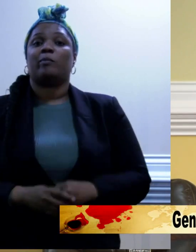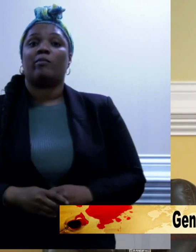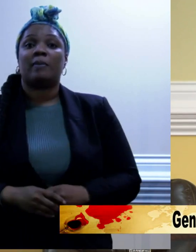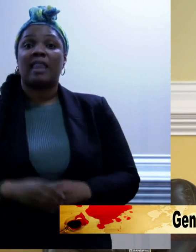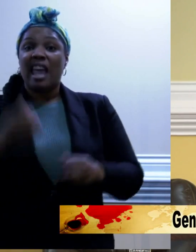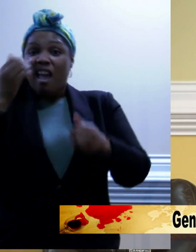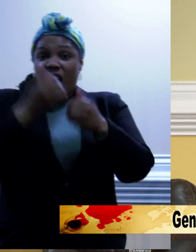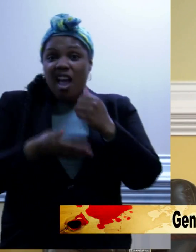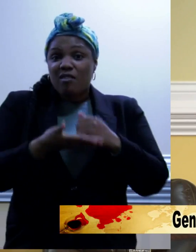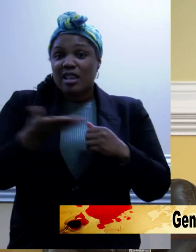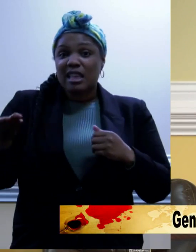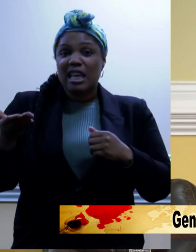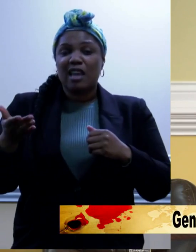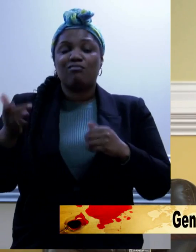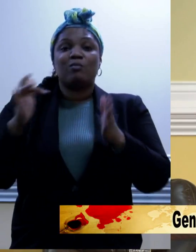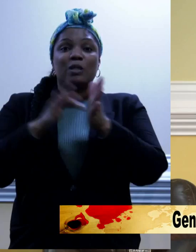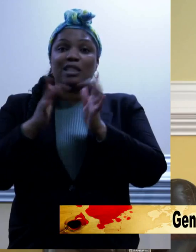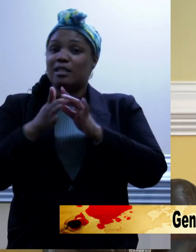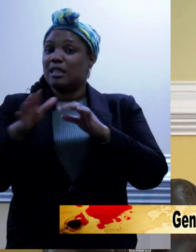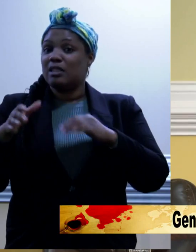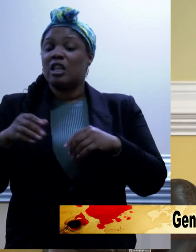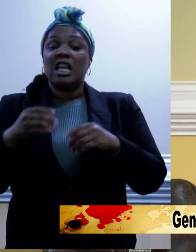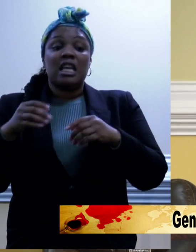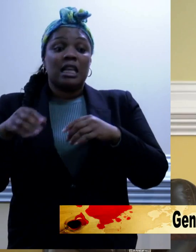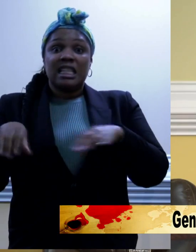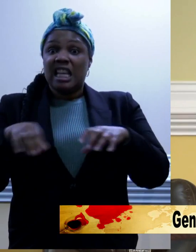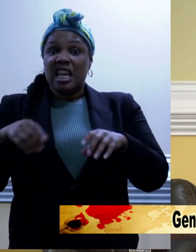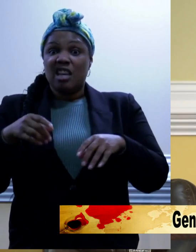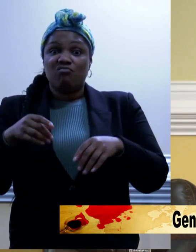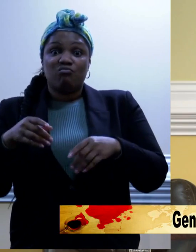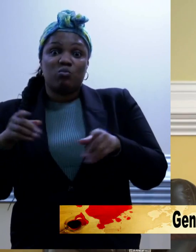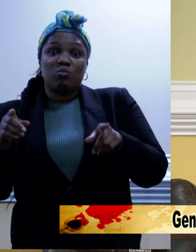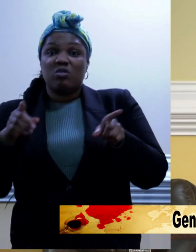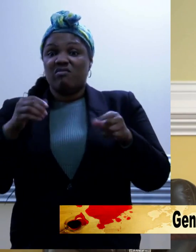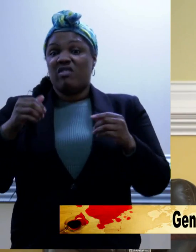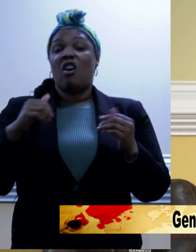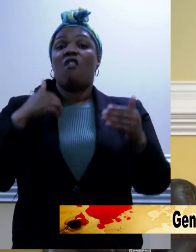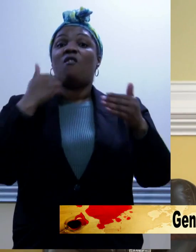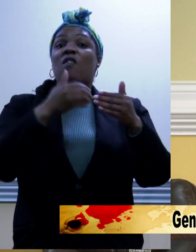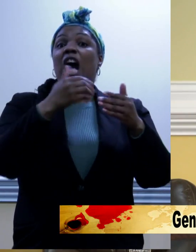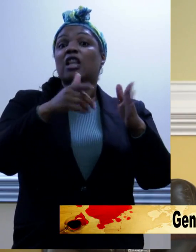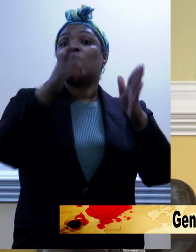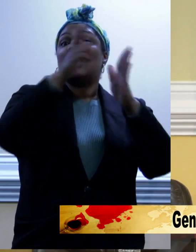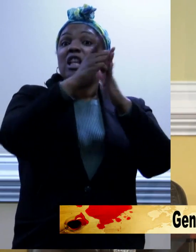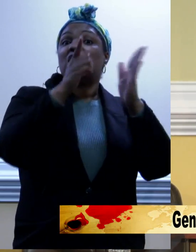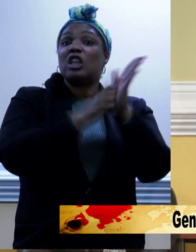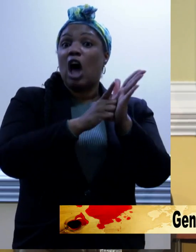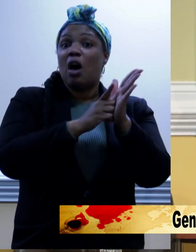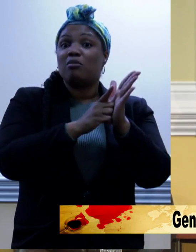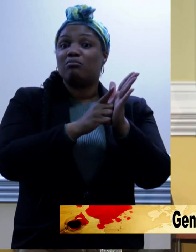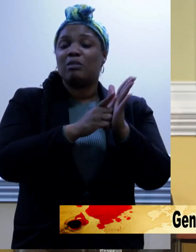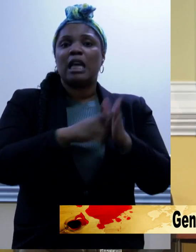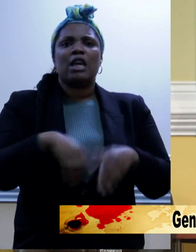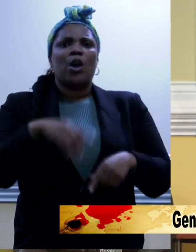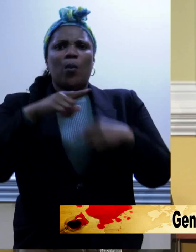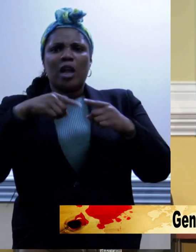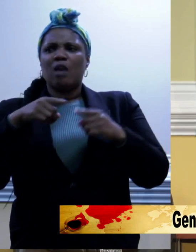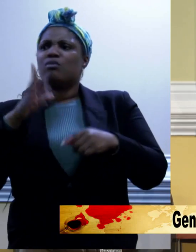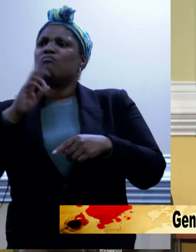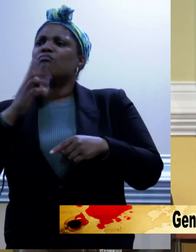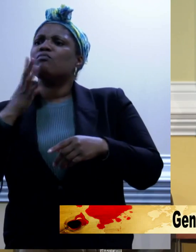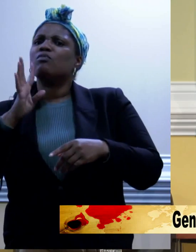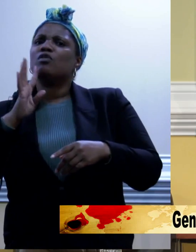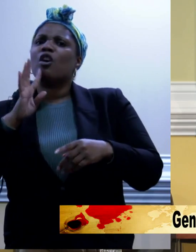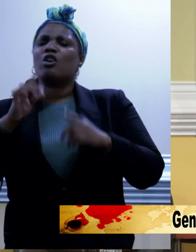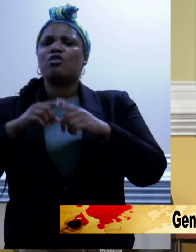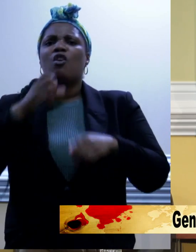Everything Jesus did was according to the law. With all that knowledge he had, and he was asking the elders questions, and answering